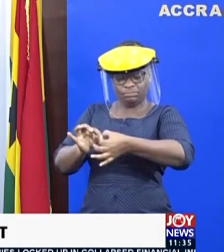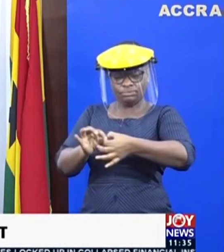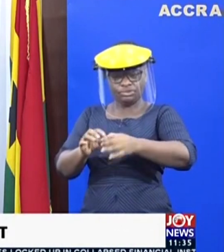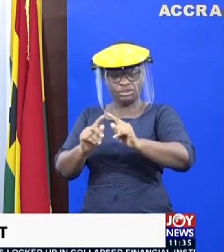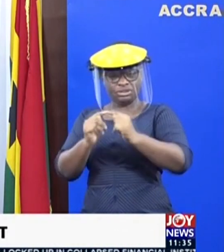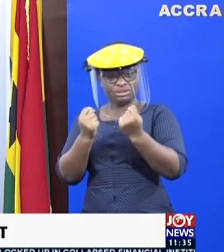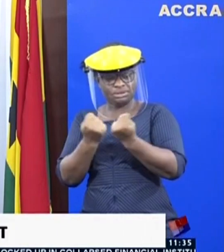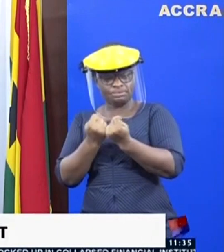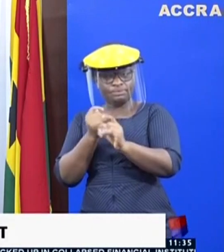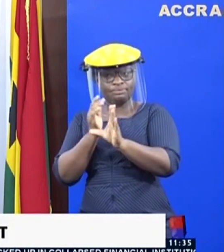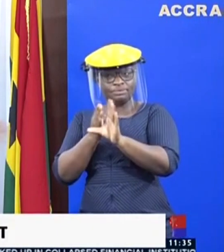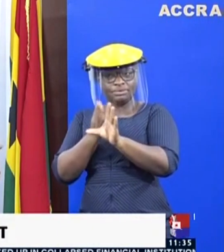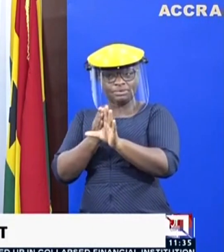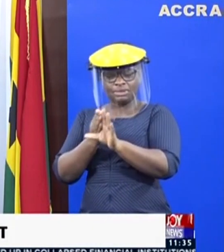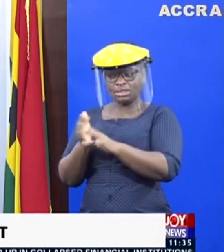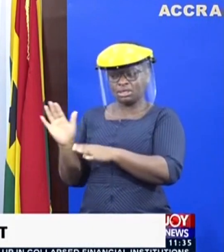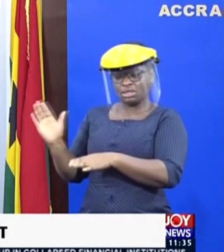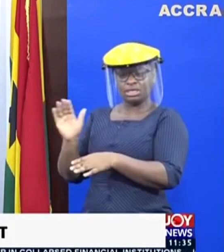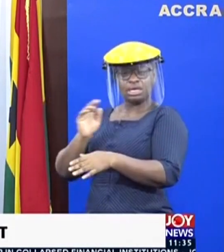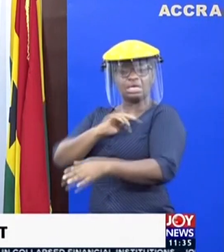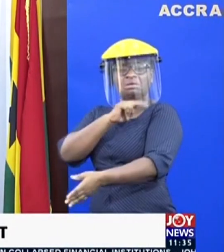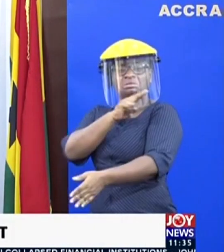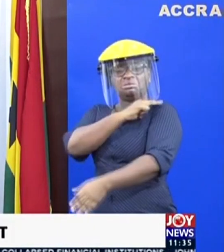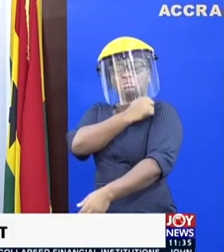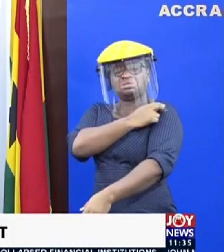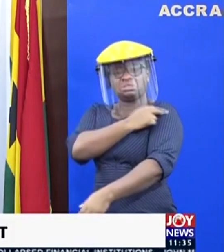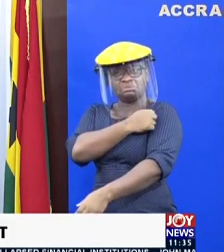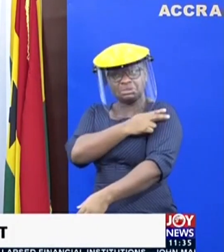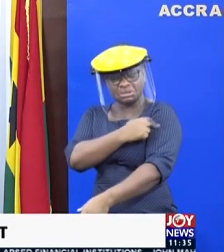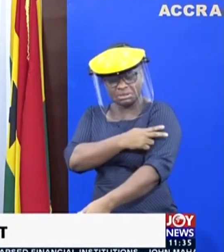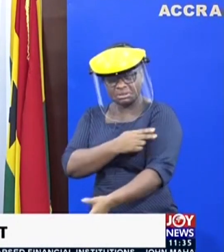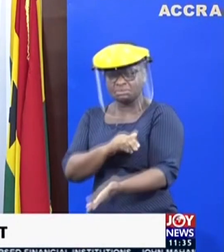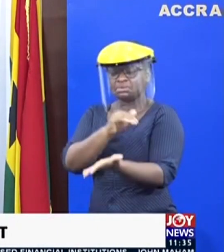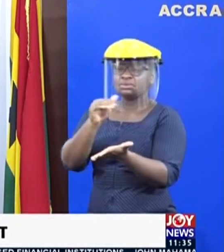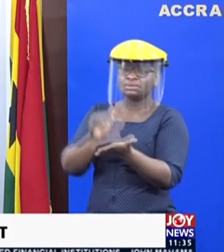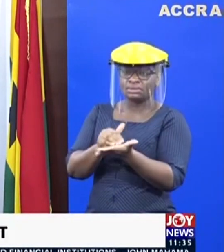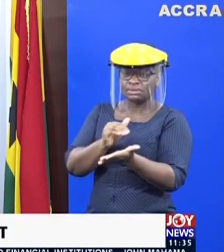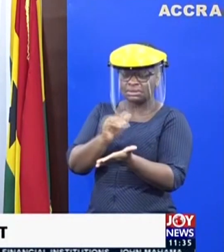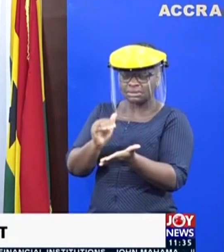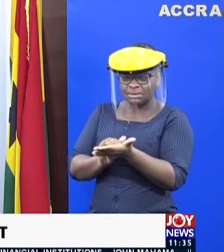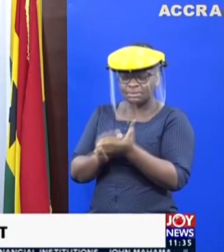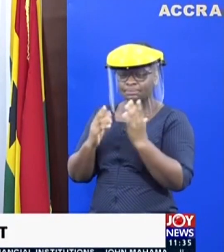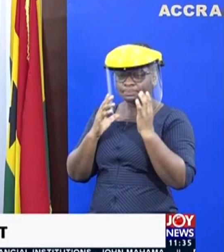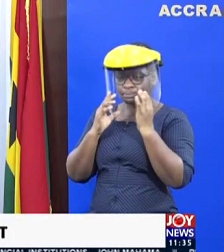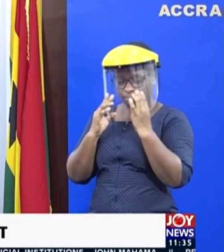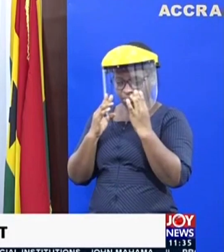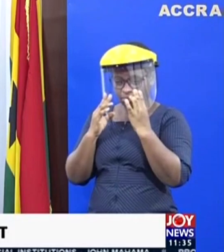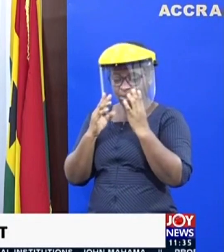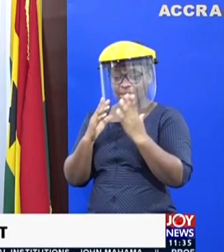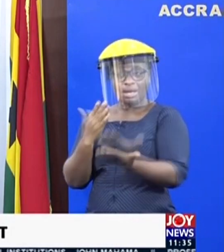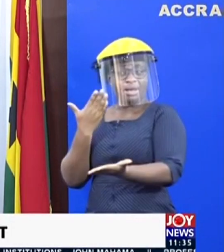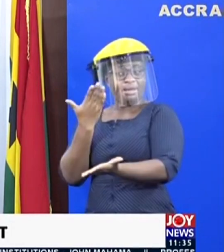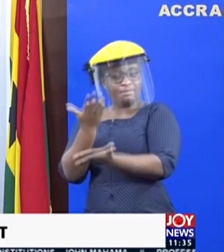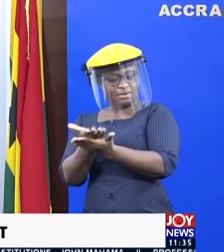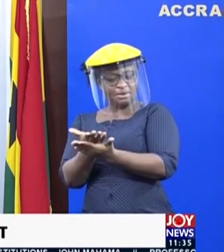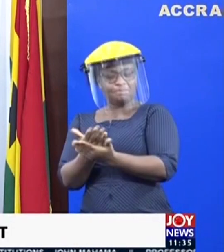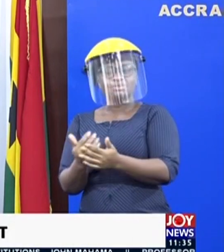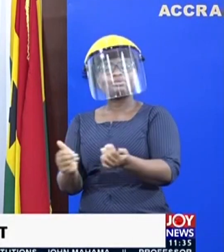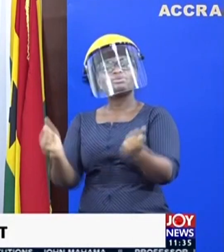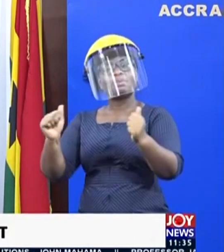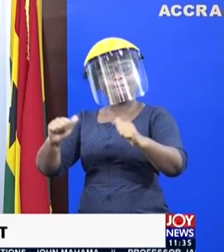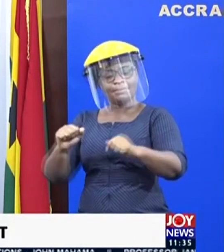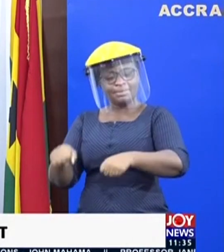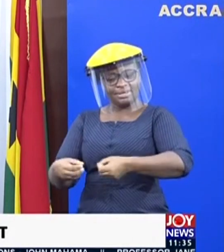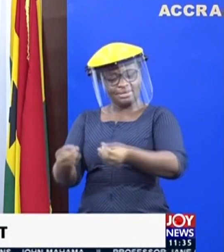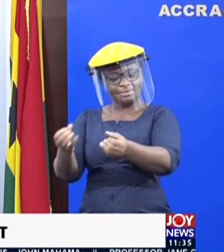of psychologists who are at our treatment centers, who are at our isolation centers, who are available to provide support. So once the